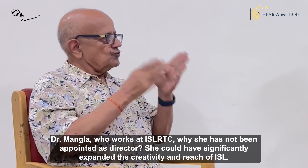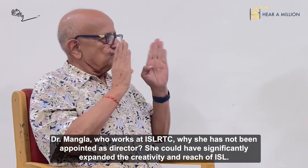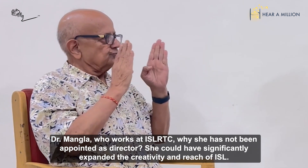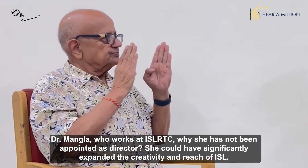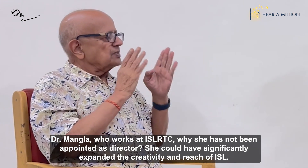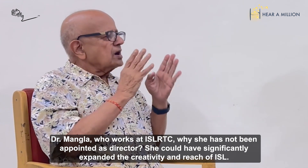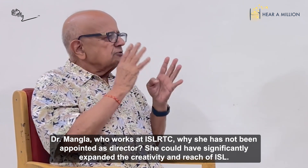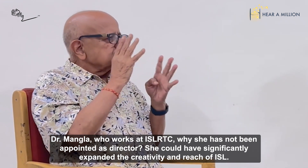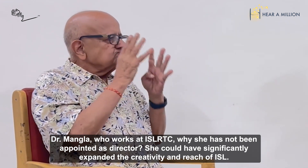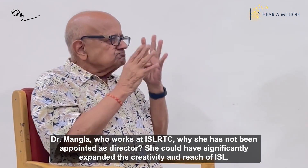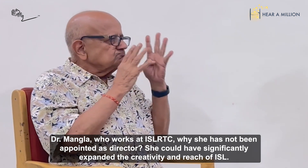ISL.